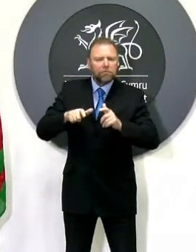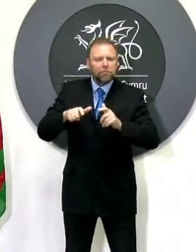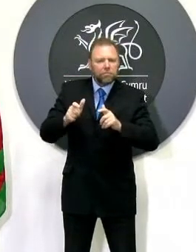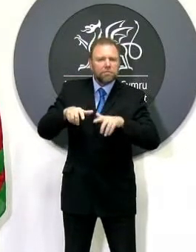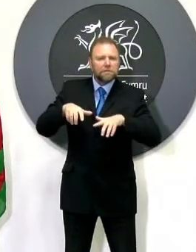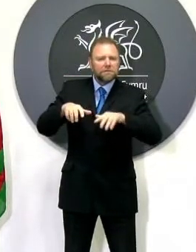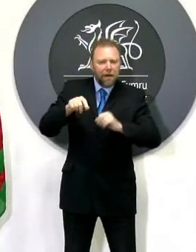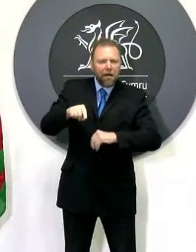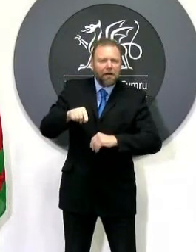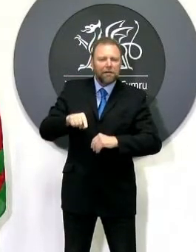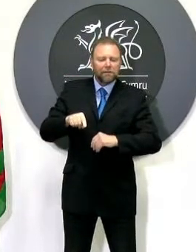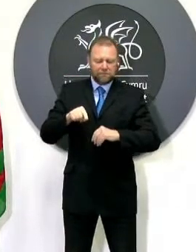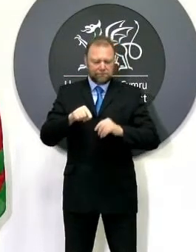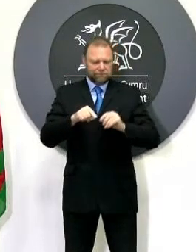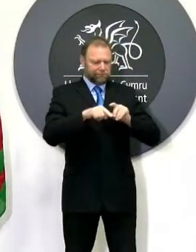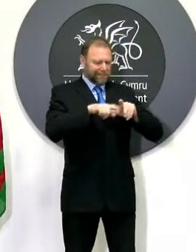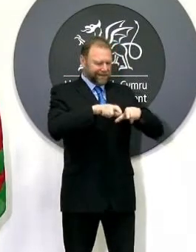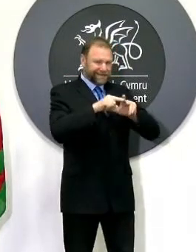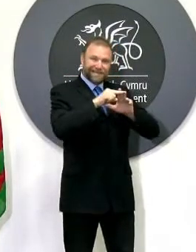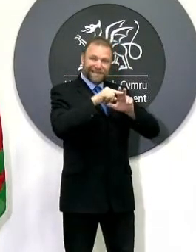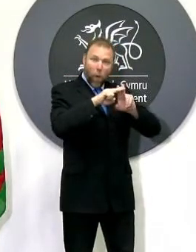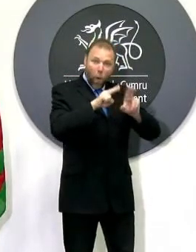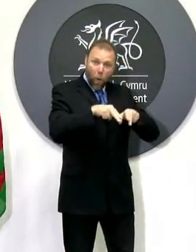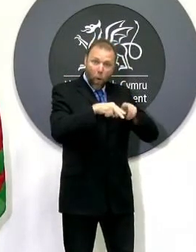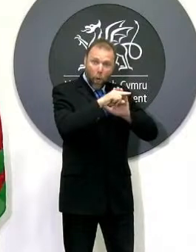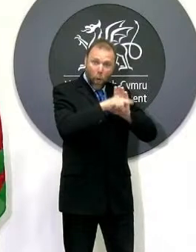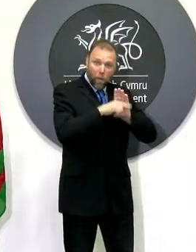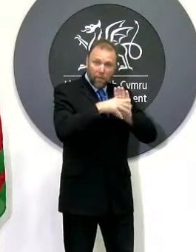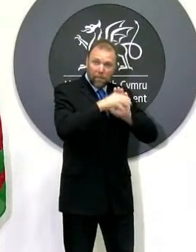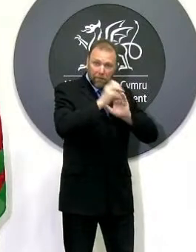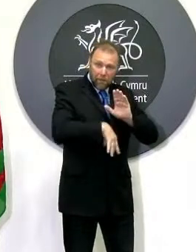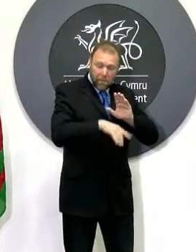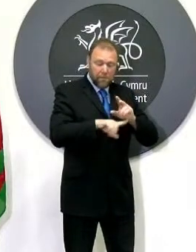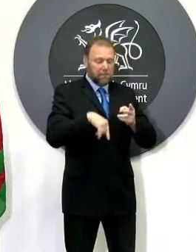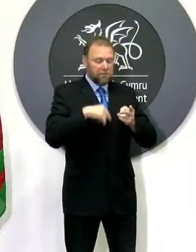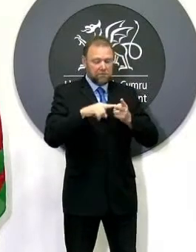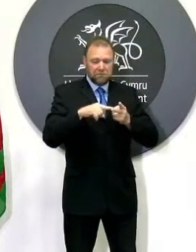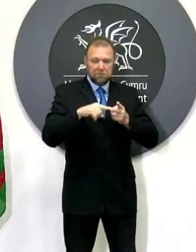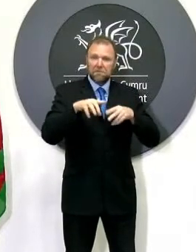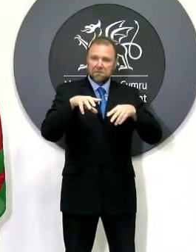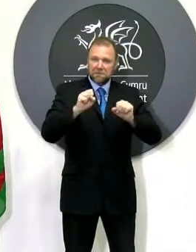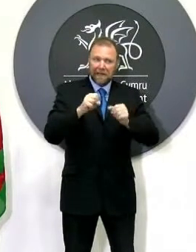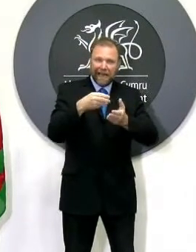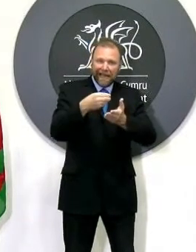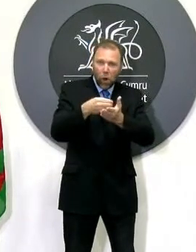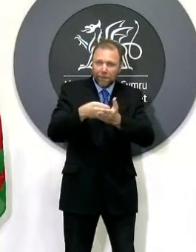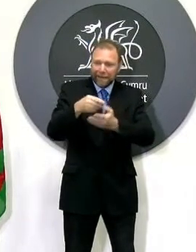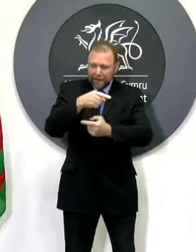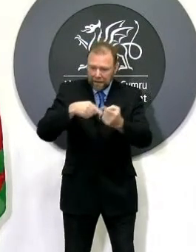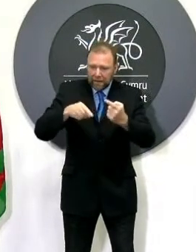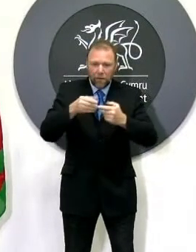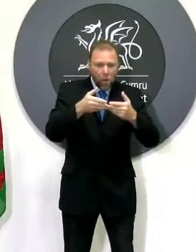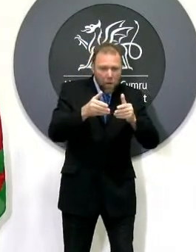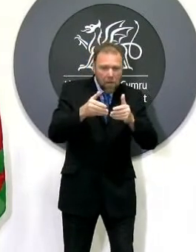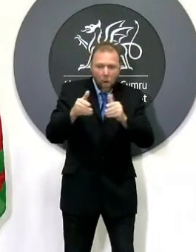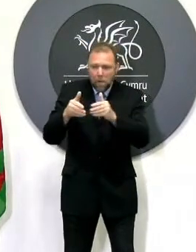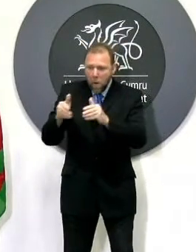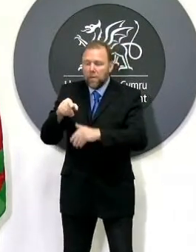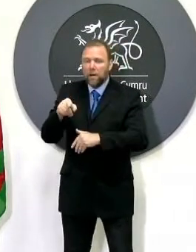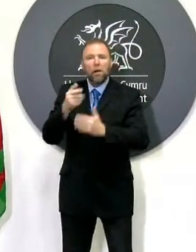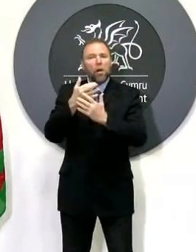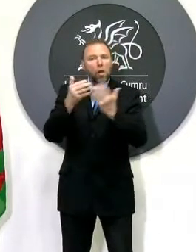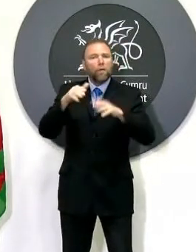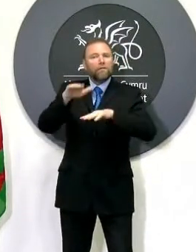removed the stay-at-home rule. We have started to open up our economy again, and many children and young people